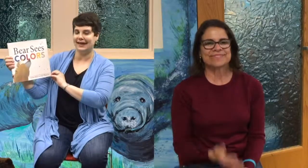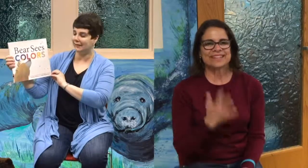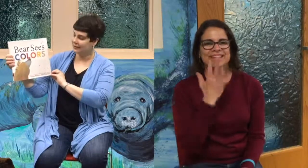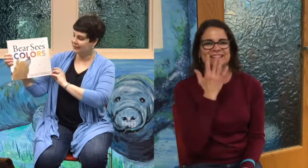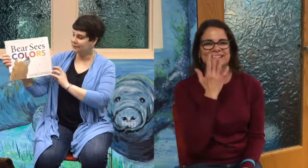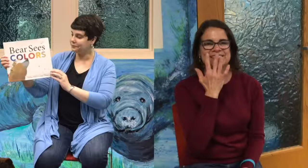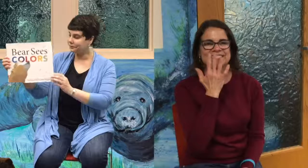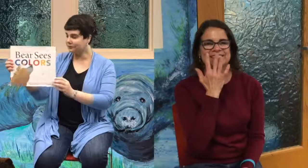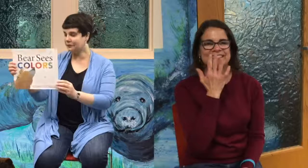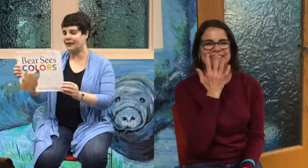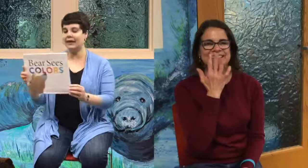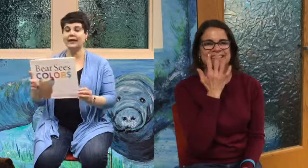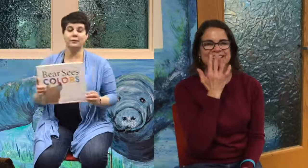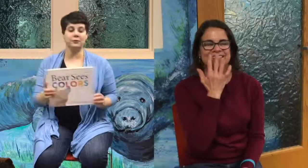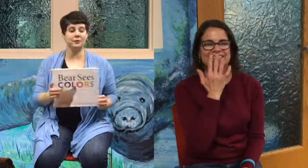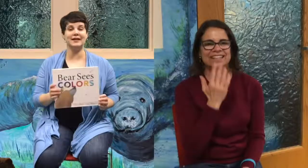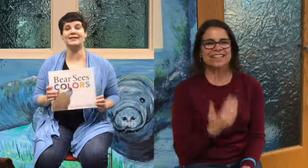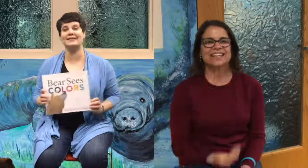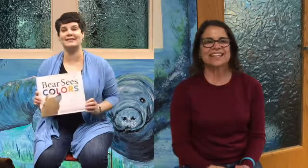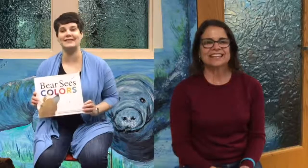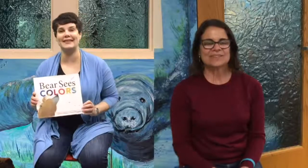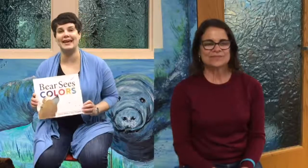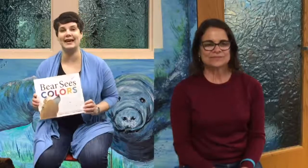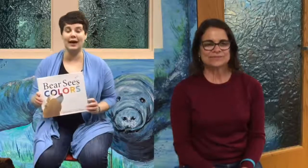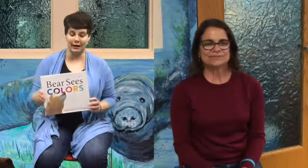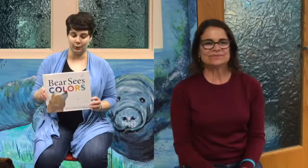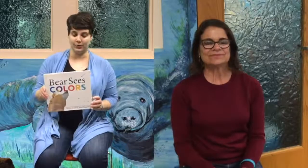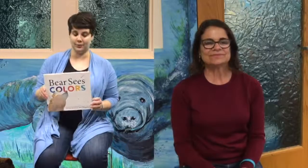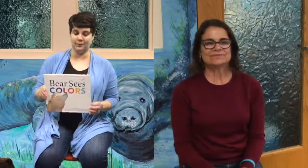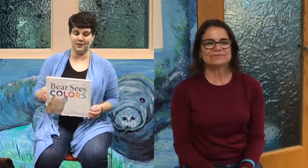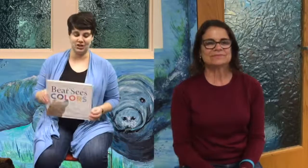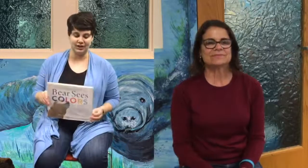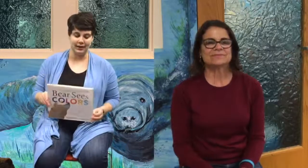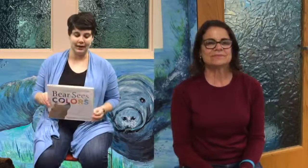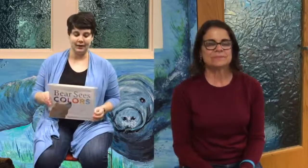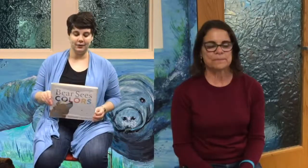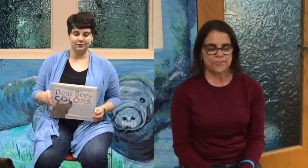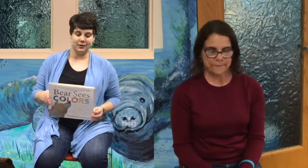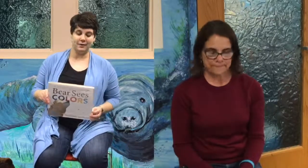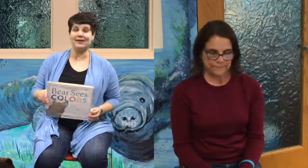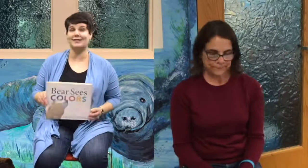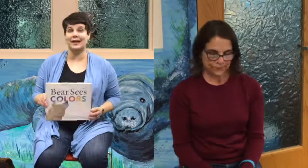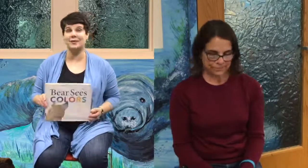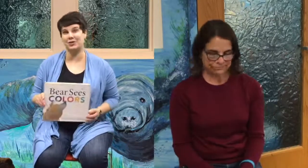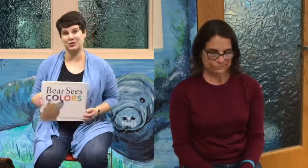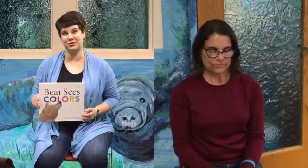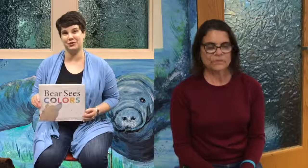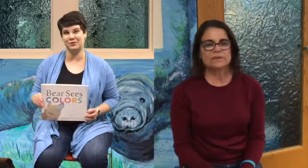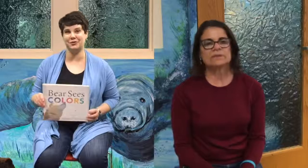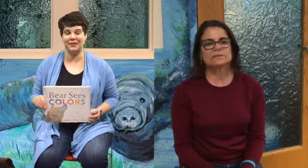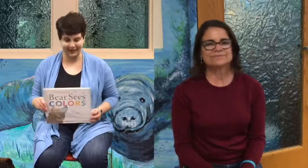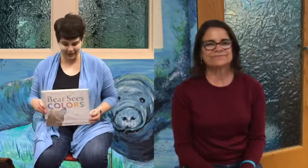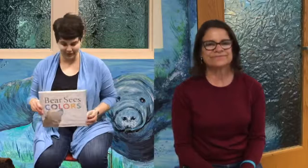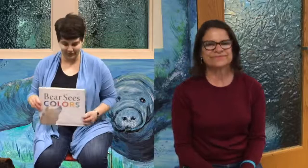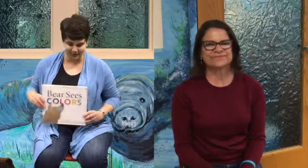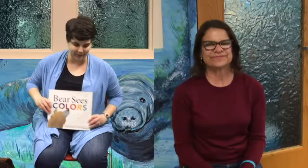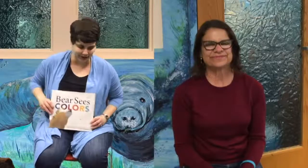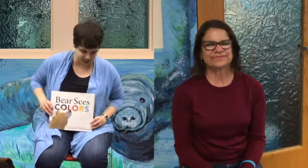Colors. And we're reading this today with permission from Simon and Schuster. So thank you, Simon and